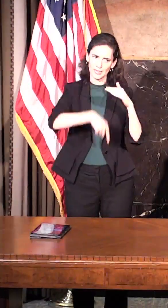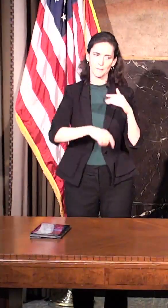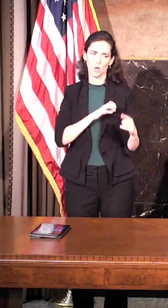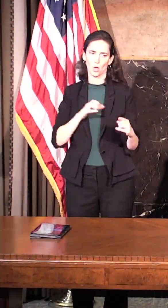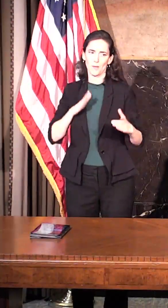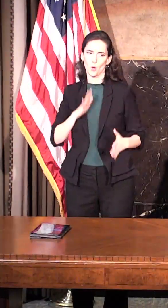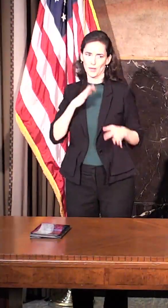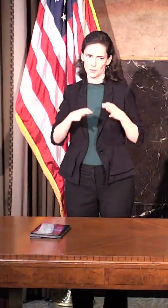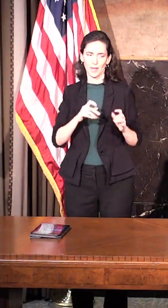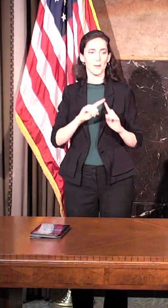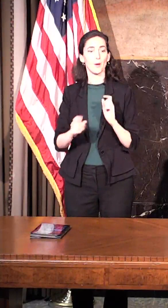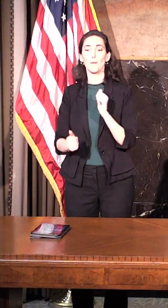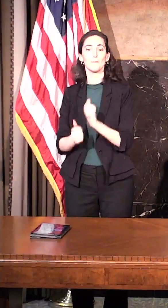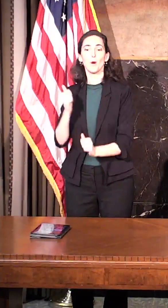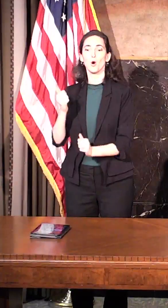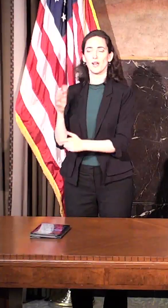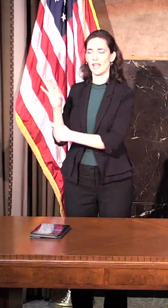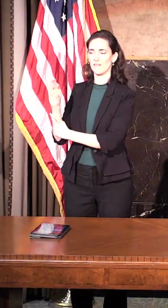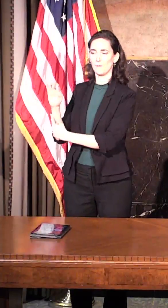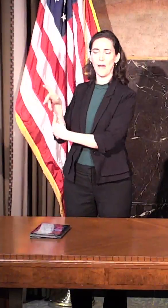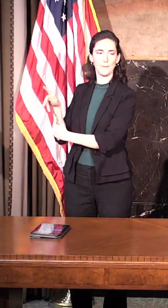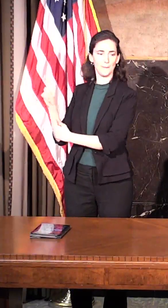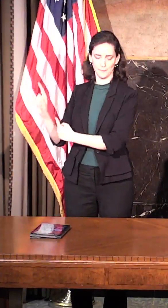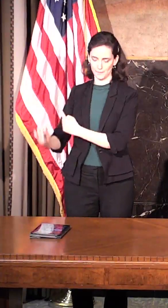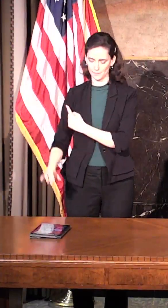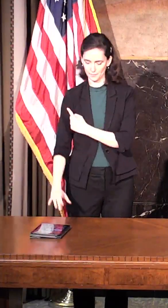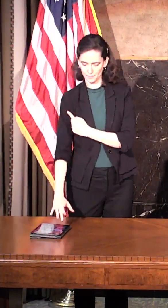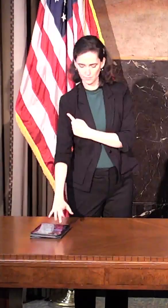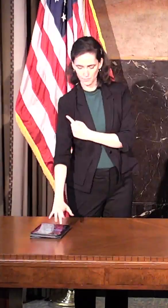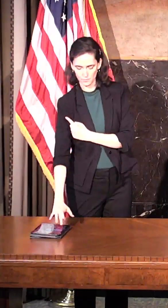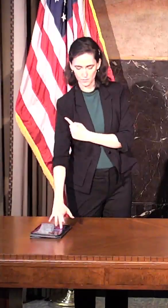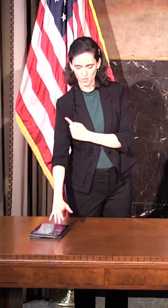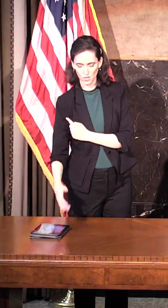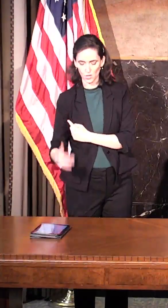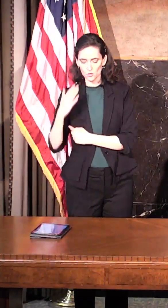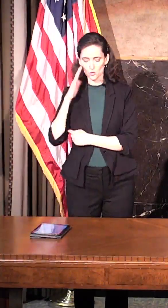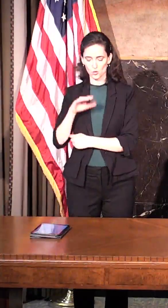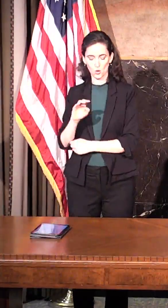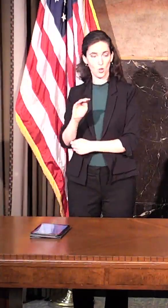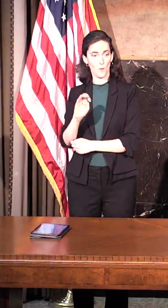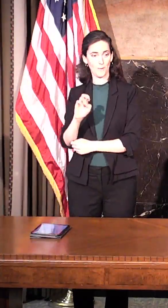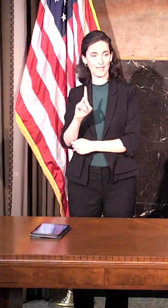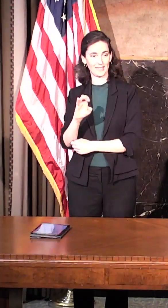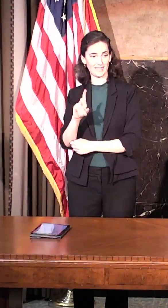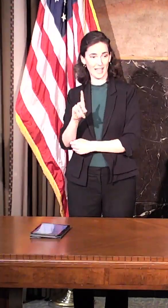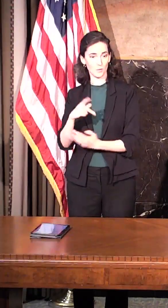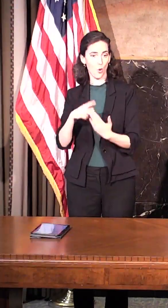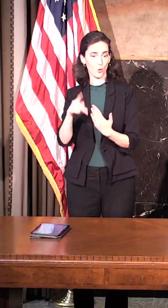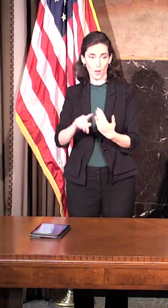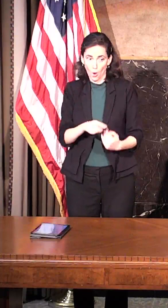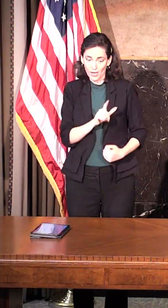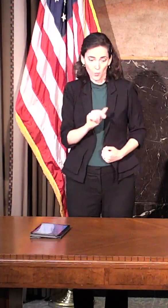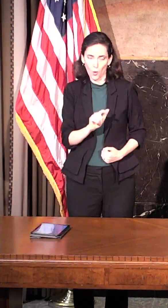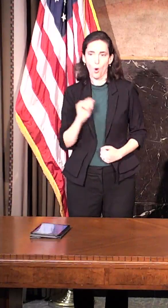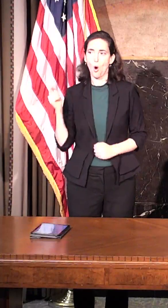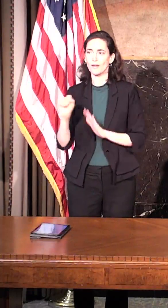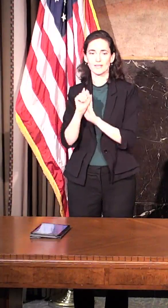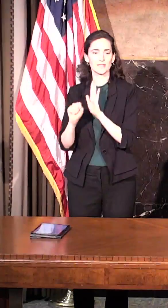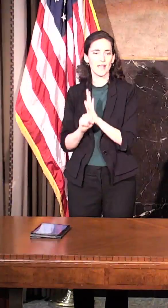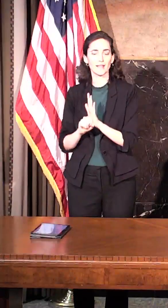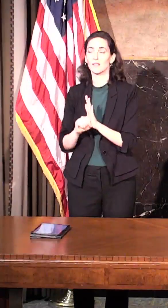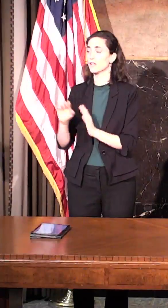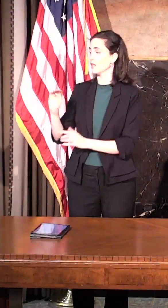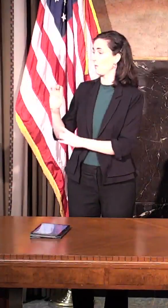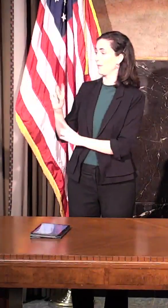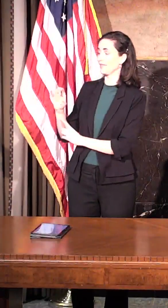Commissioner, the biggest part is the FMAP. As you all know, the Medicaid program, and this isn't unique to Louisiana, but to every state, is the single